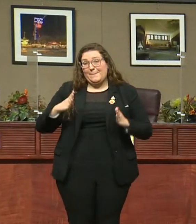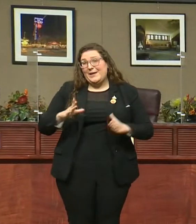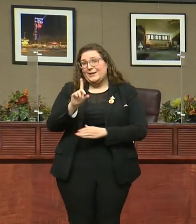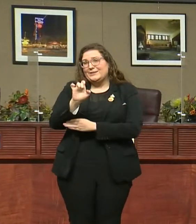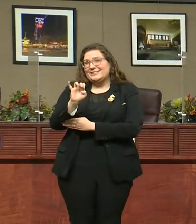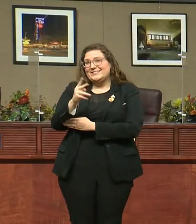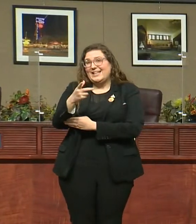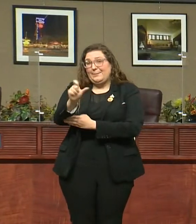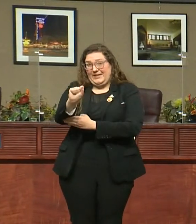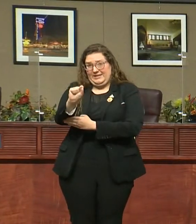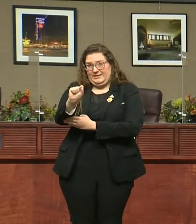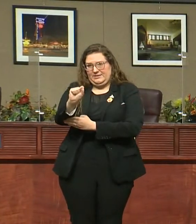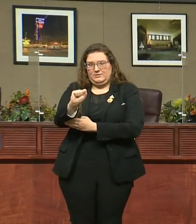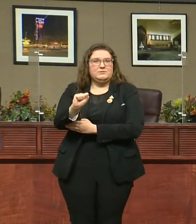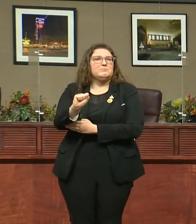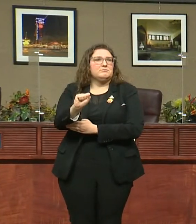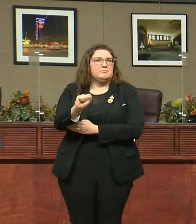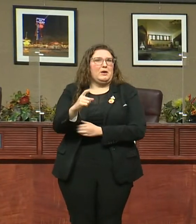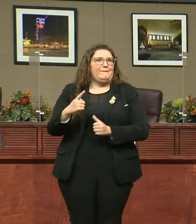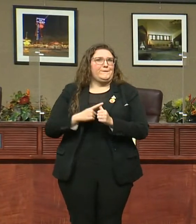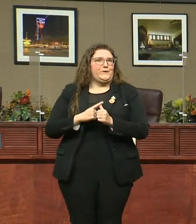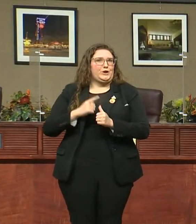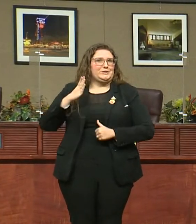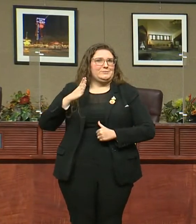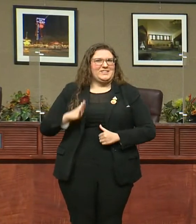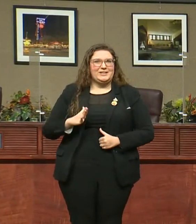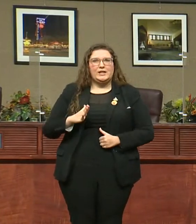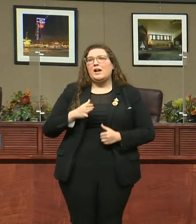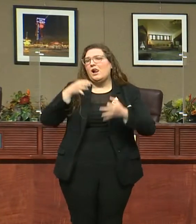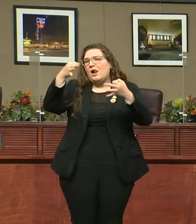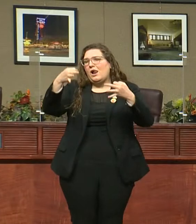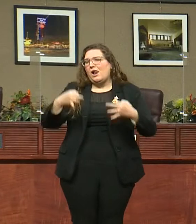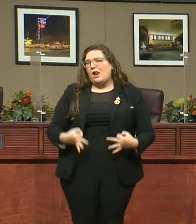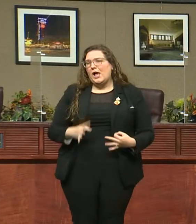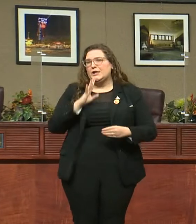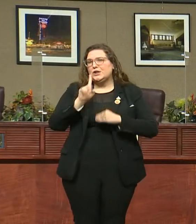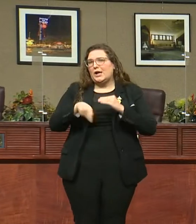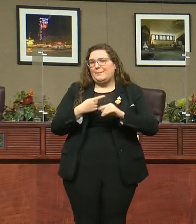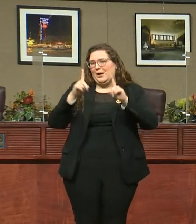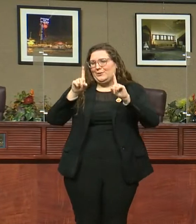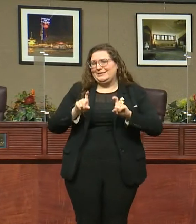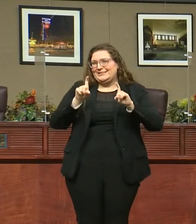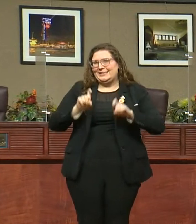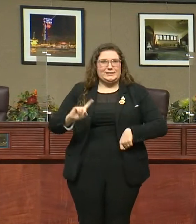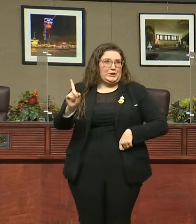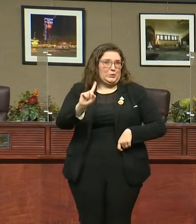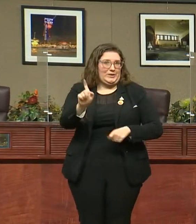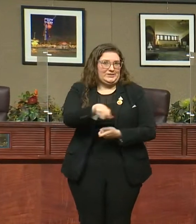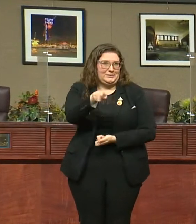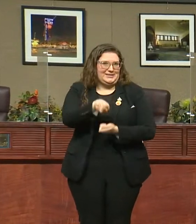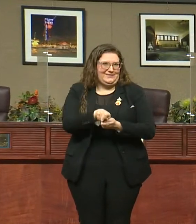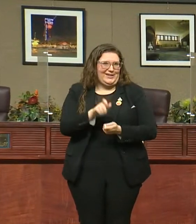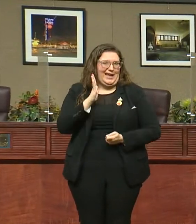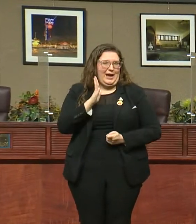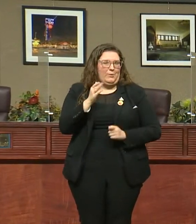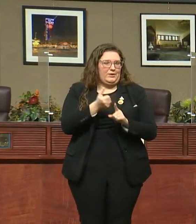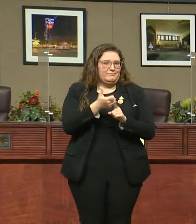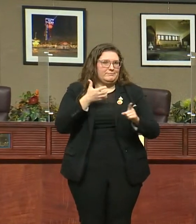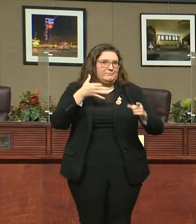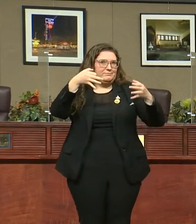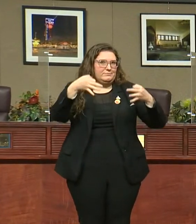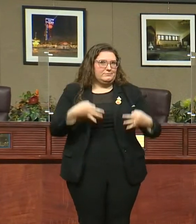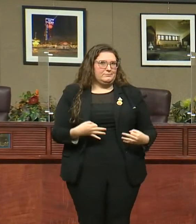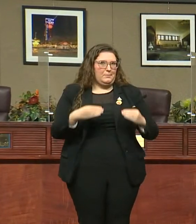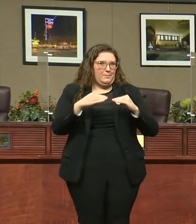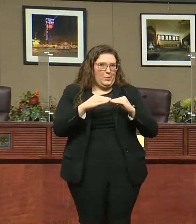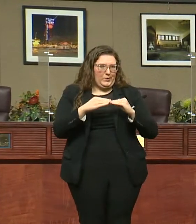gave you detailed information on the testing. I'm going to touch a few points on that and then move into vaccination. There were a lot